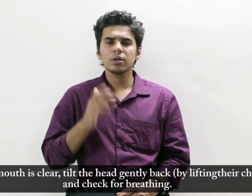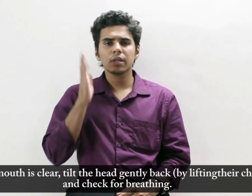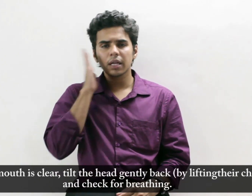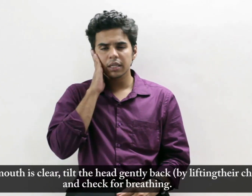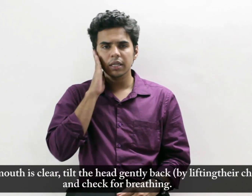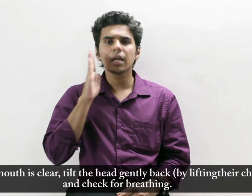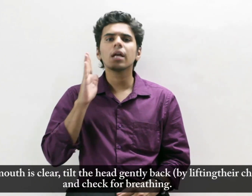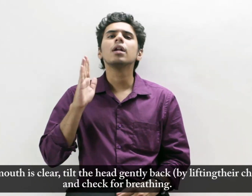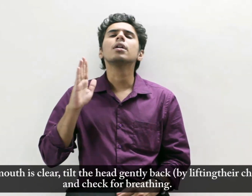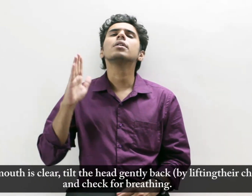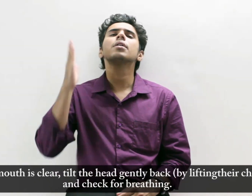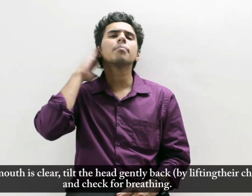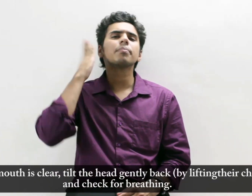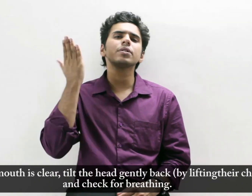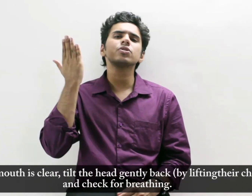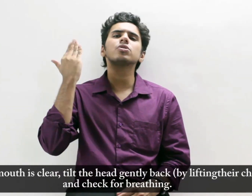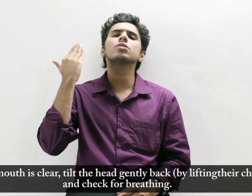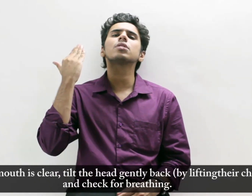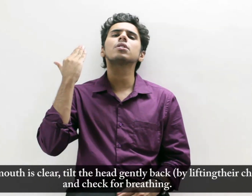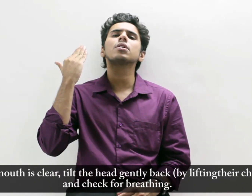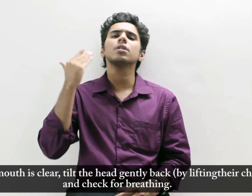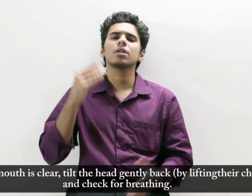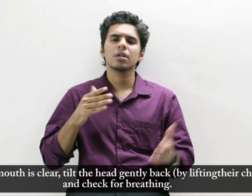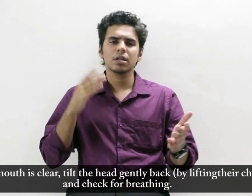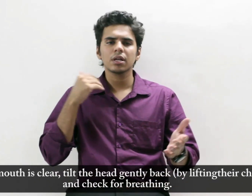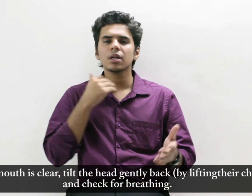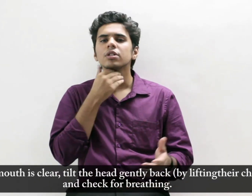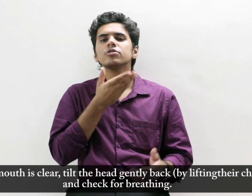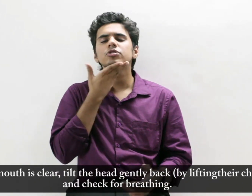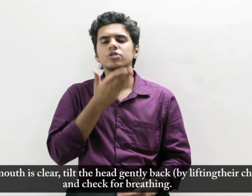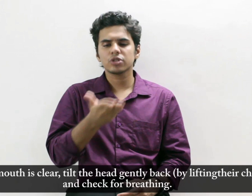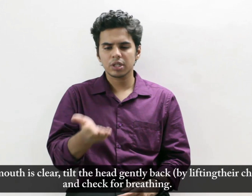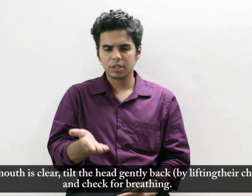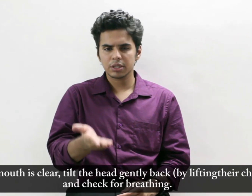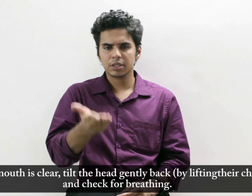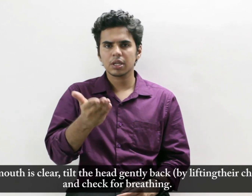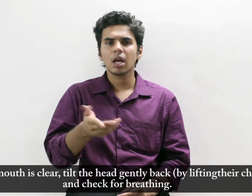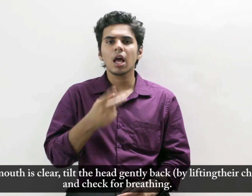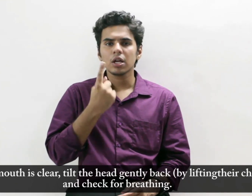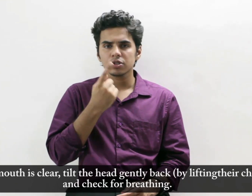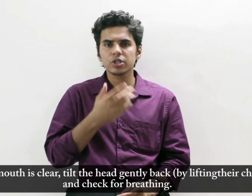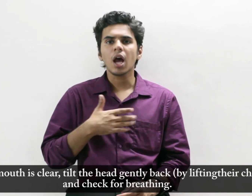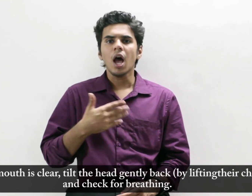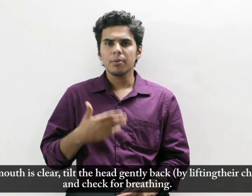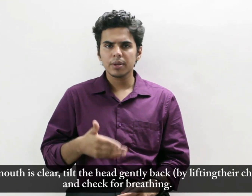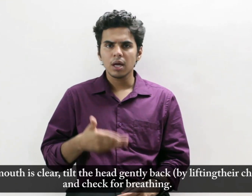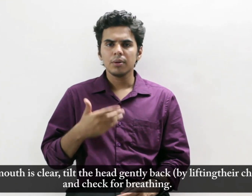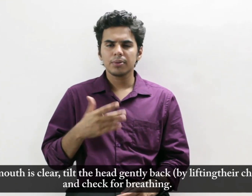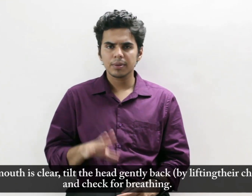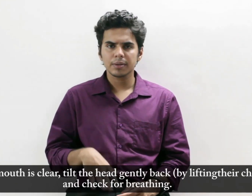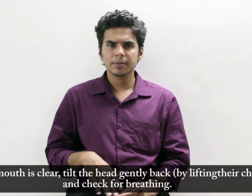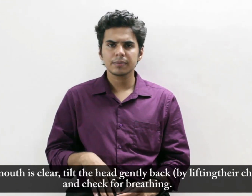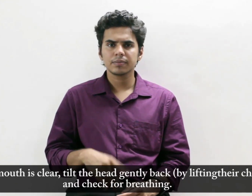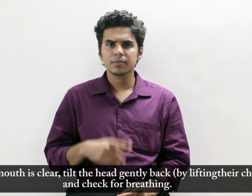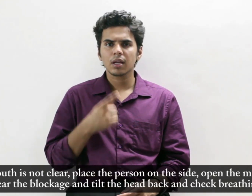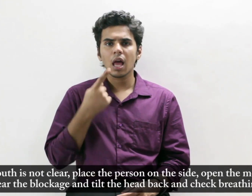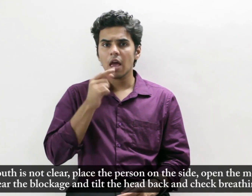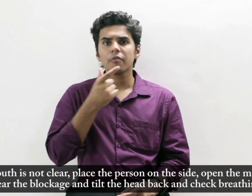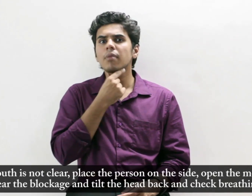If the mouth is clear, tilt the head gently back by lifting their chin and check for breathing. If the mouth